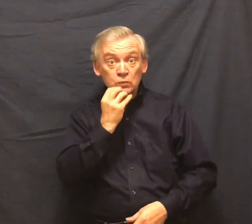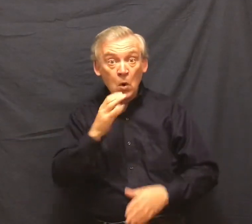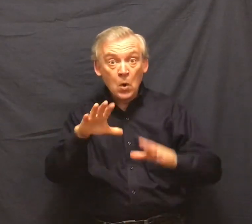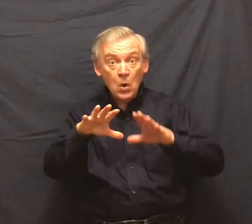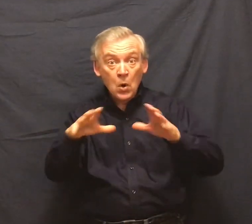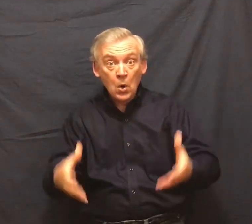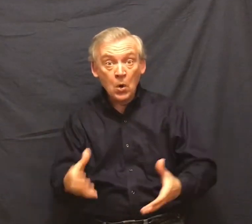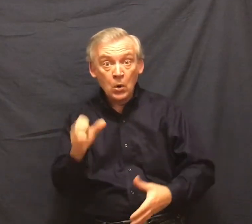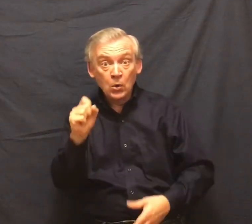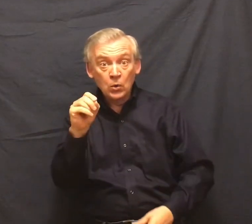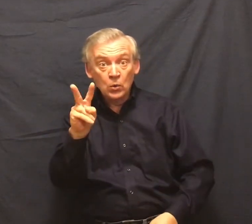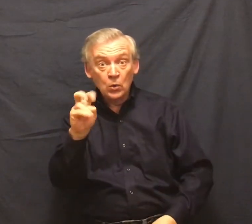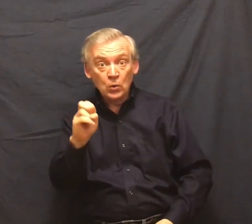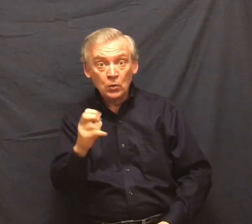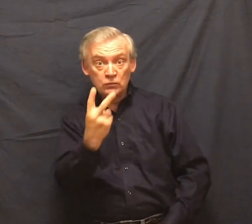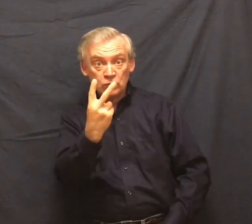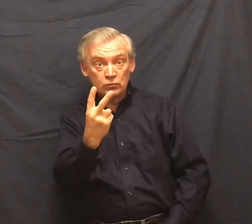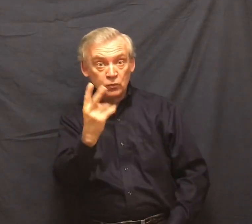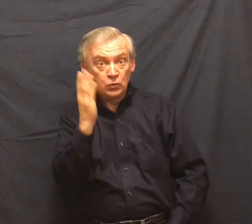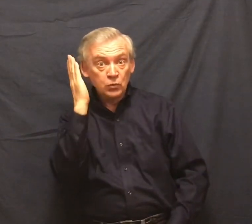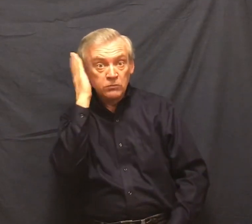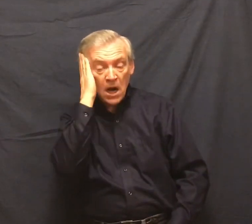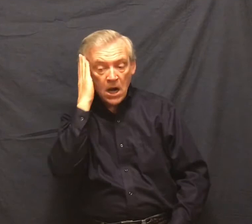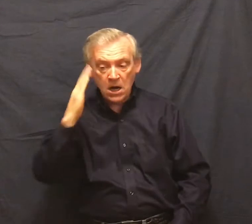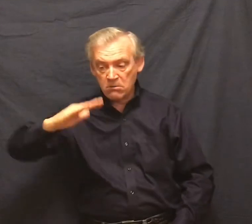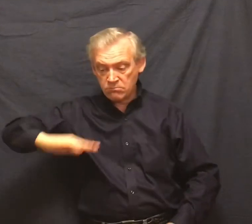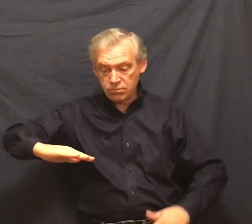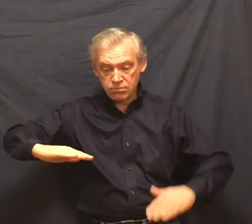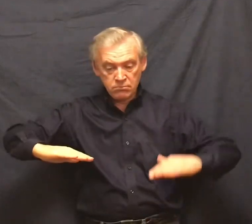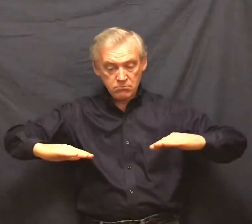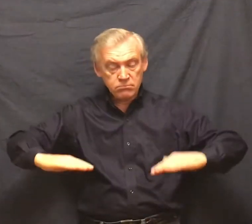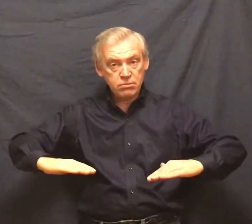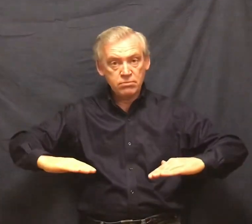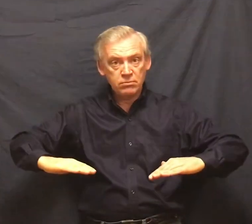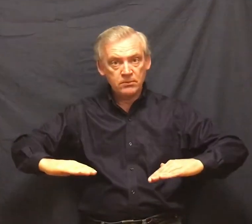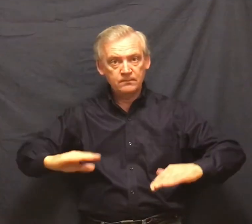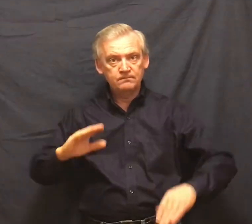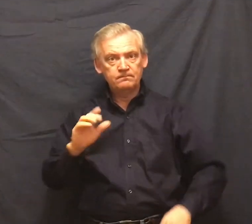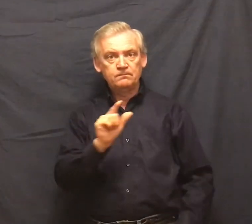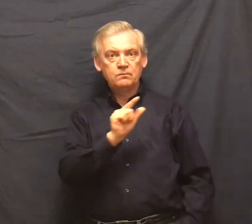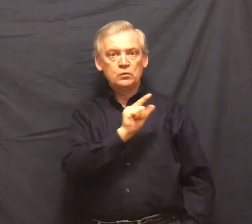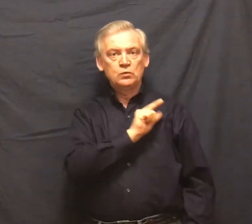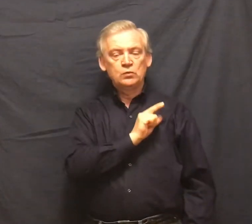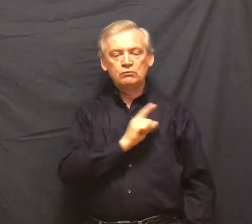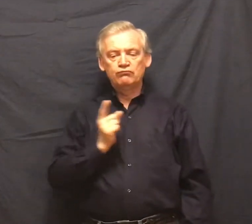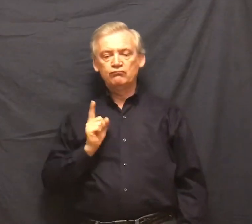George stepped over and threw his blanket down on the burlap sack of straw that was a mattress.